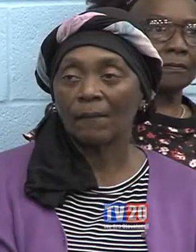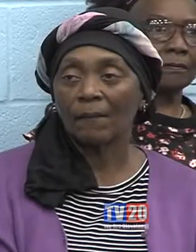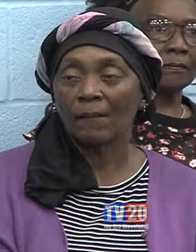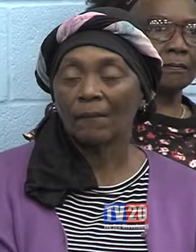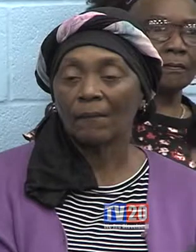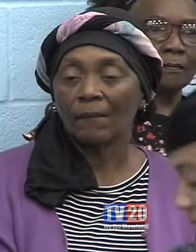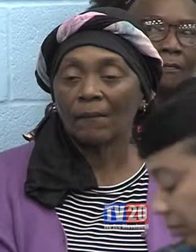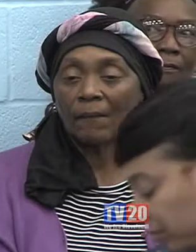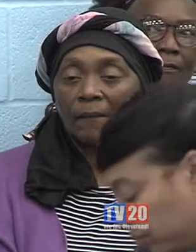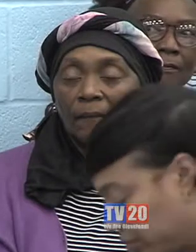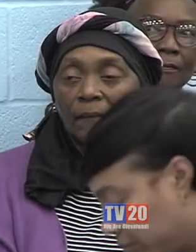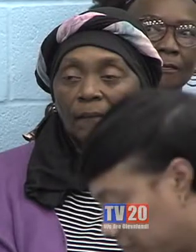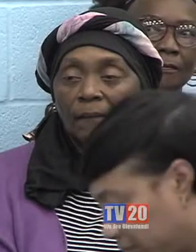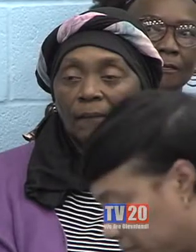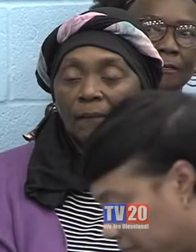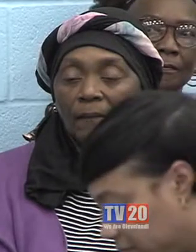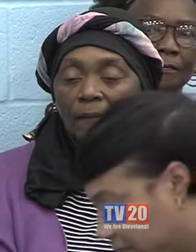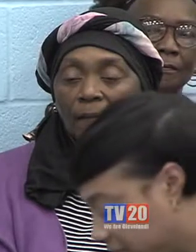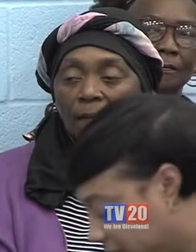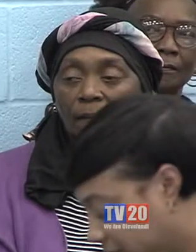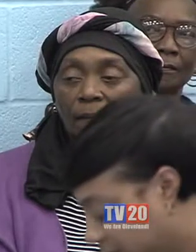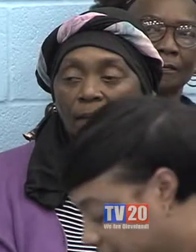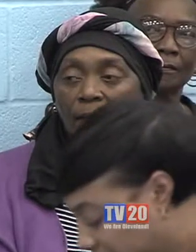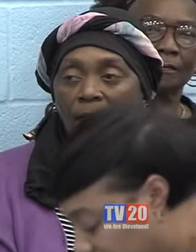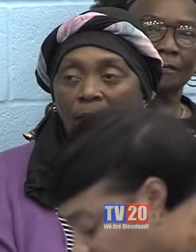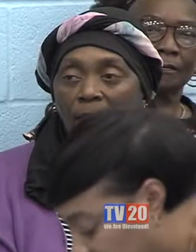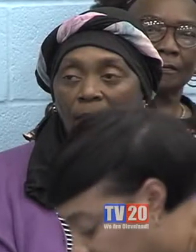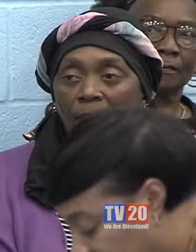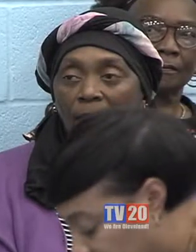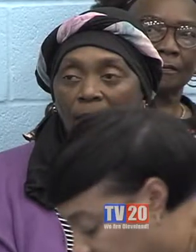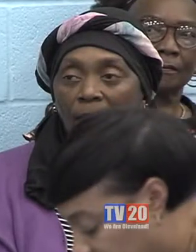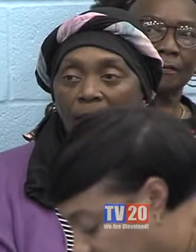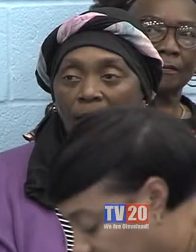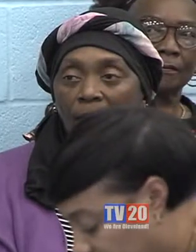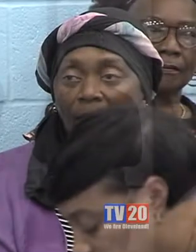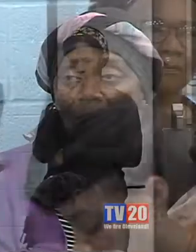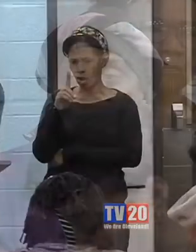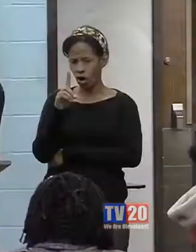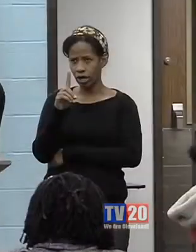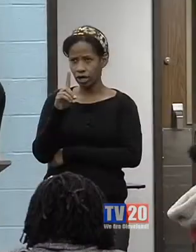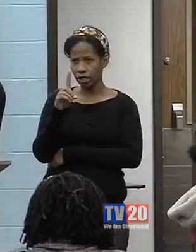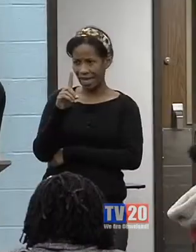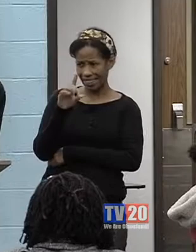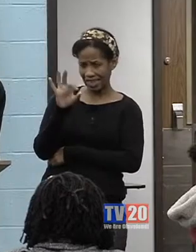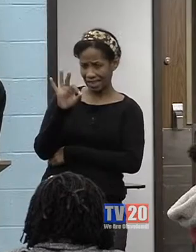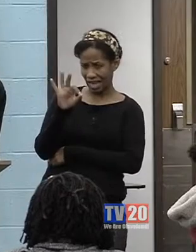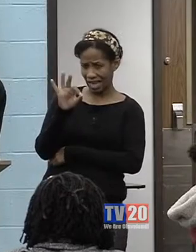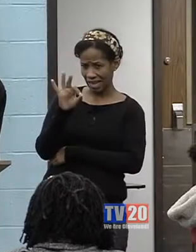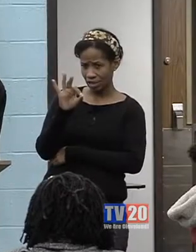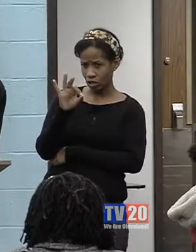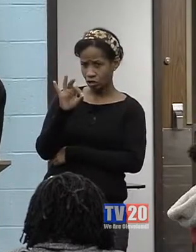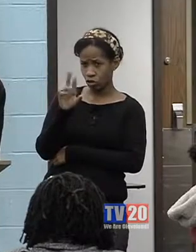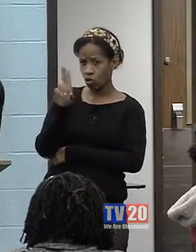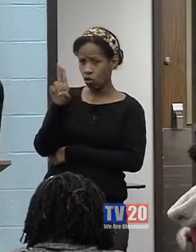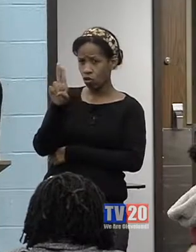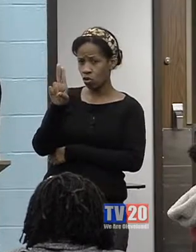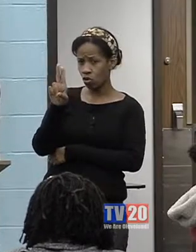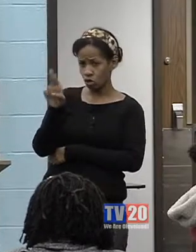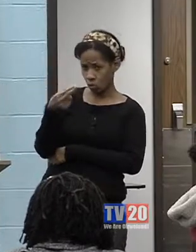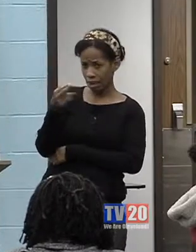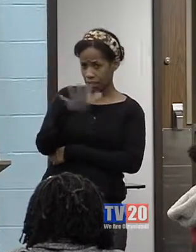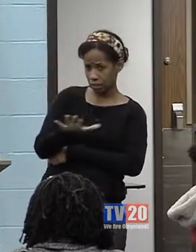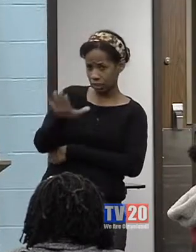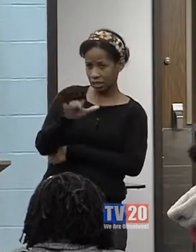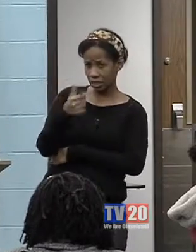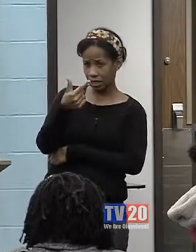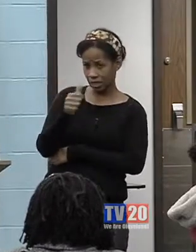view about what's going on so that we don't hurt the residents that we truly love. And I mean that from the bottom of my